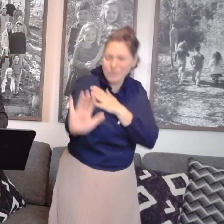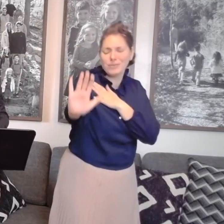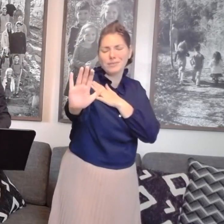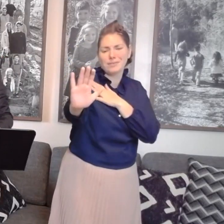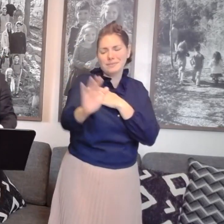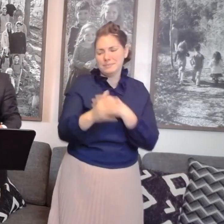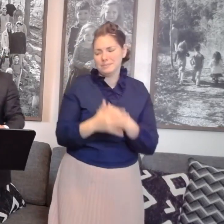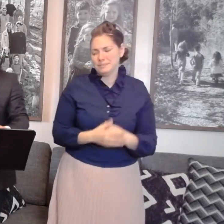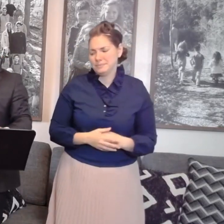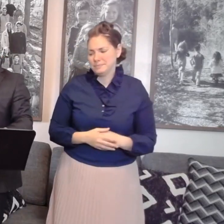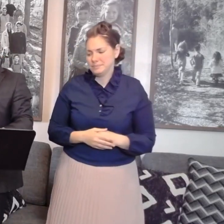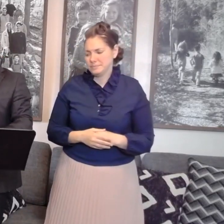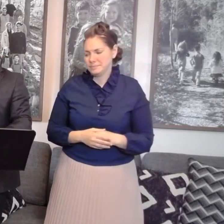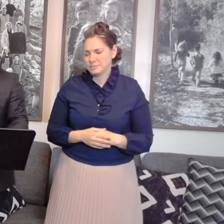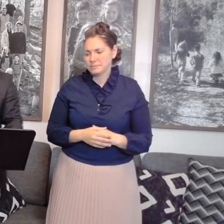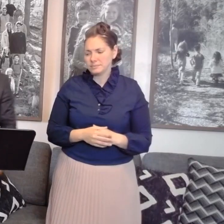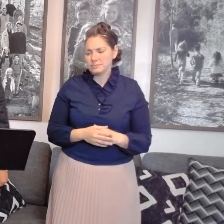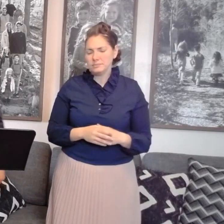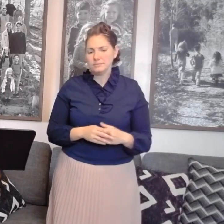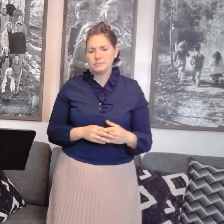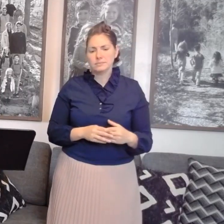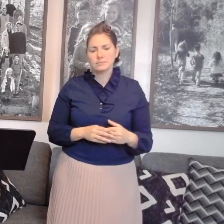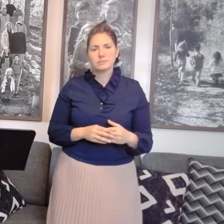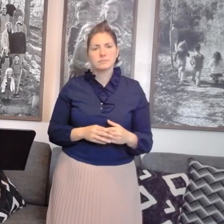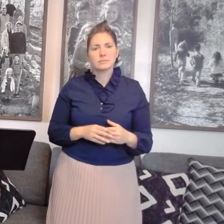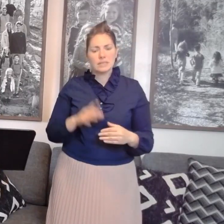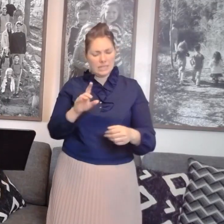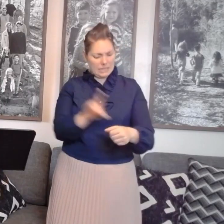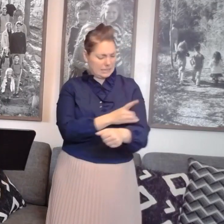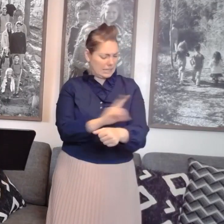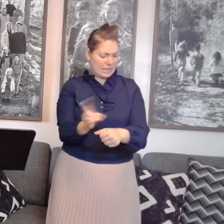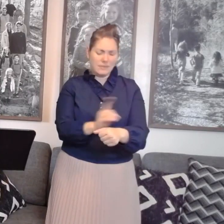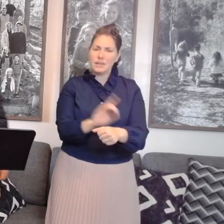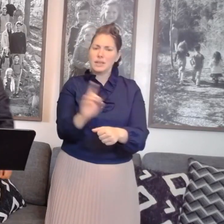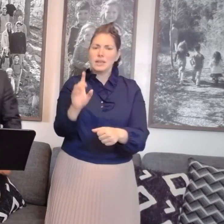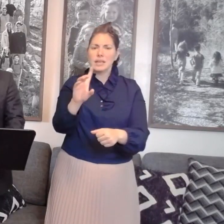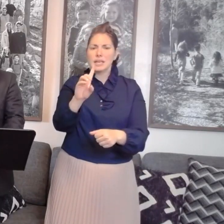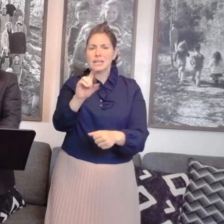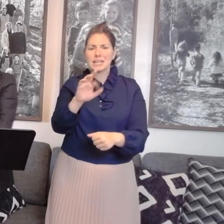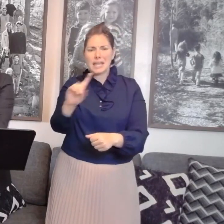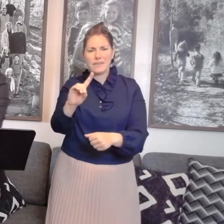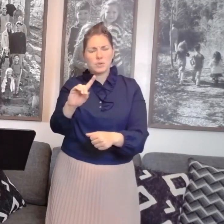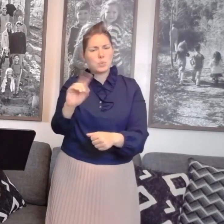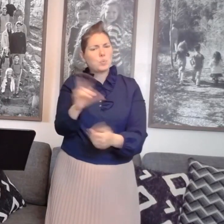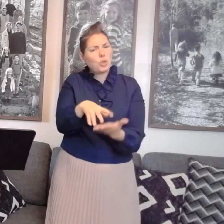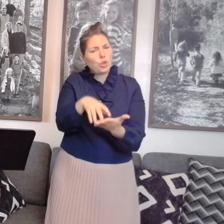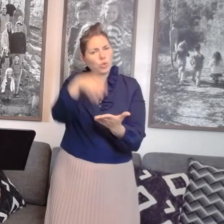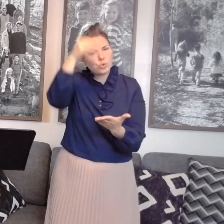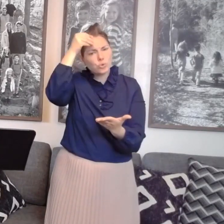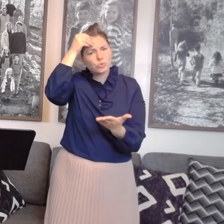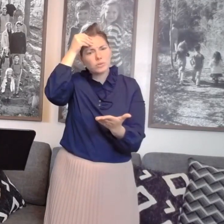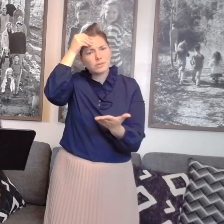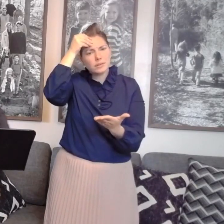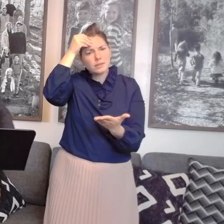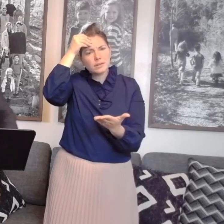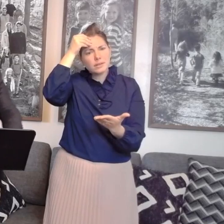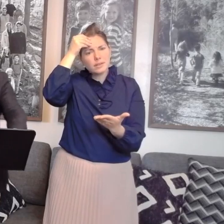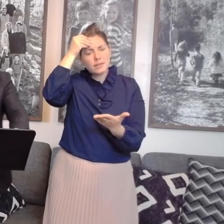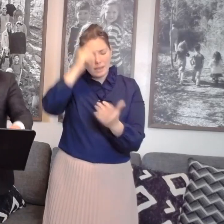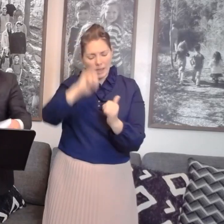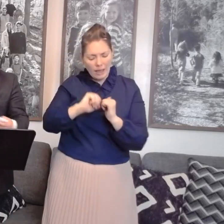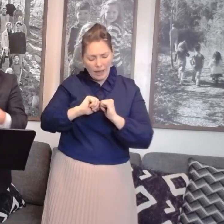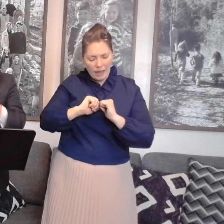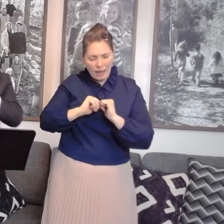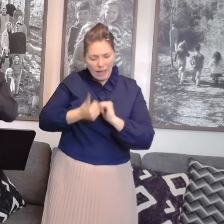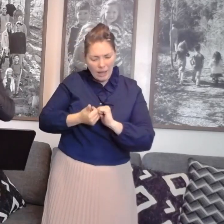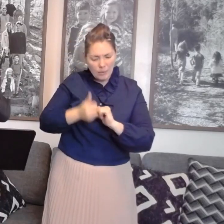Amen. Yes. Where did David learn? Where did David learn how to